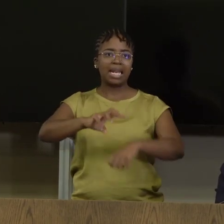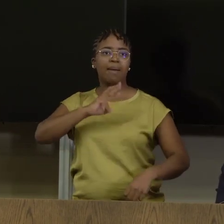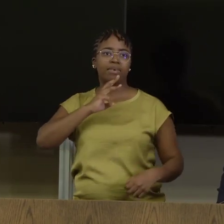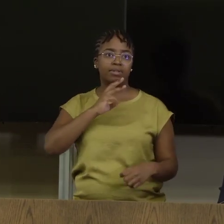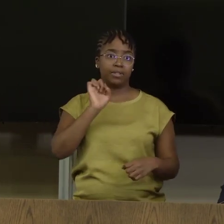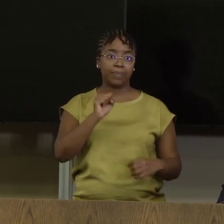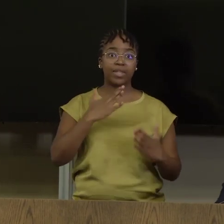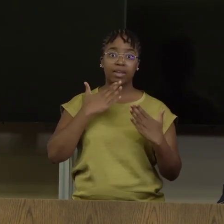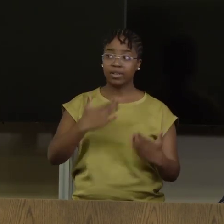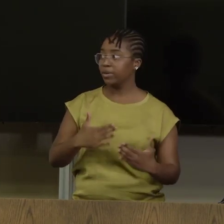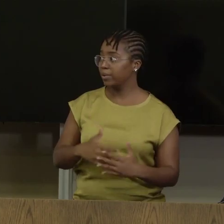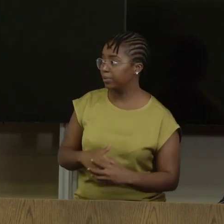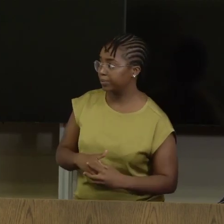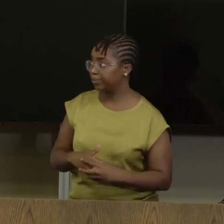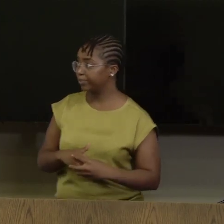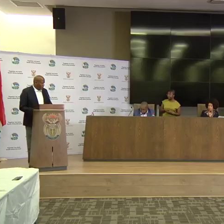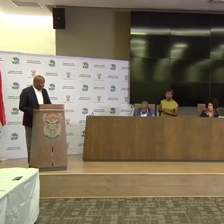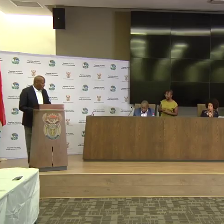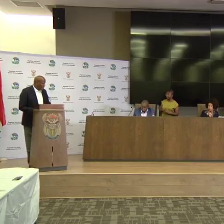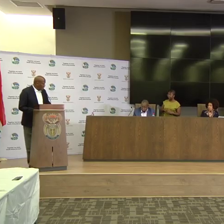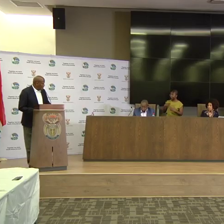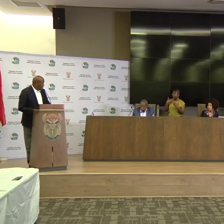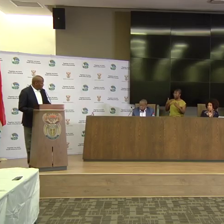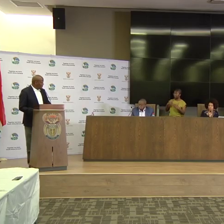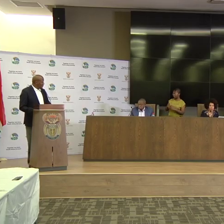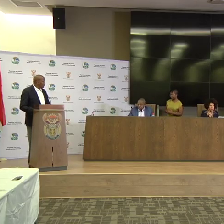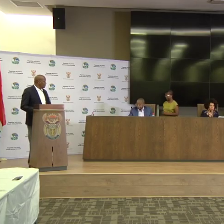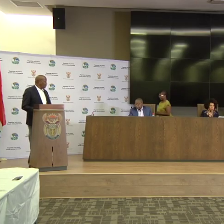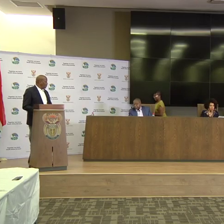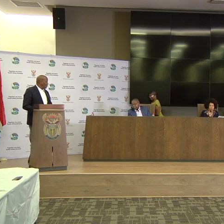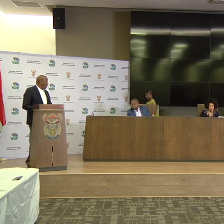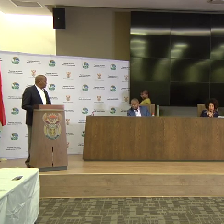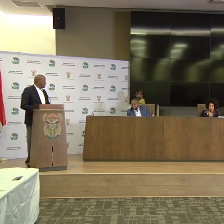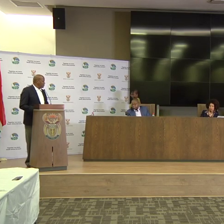water. Thank you. Thank you. Minister Nzimande.